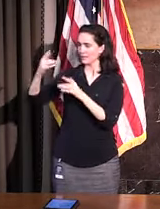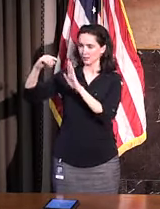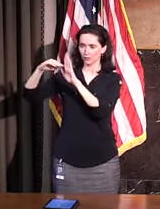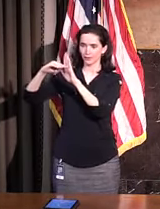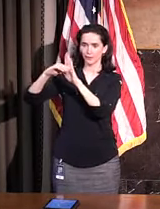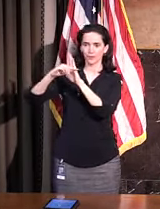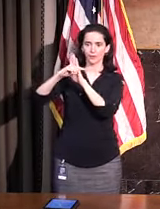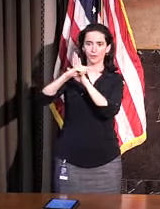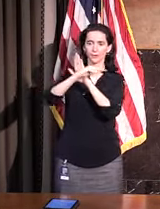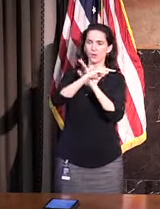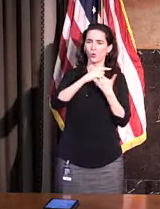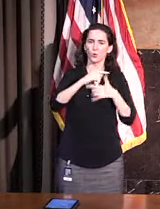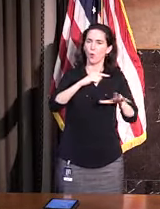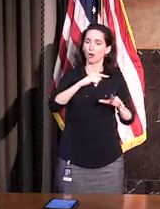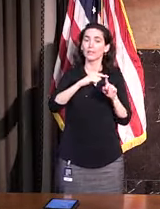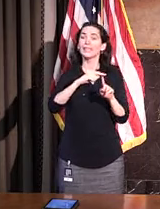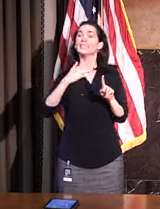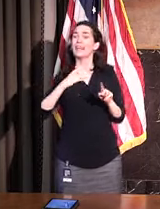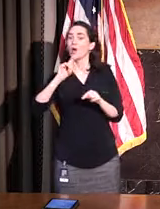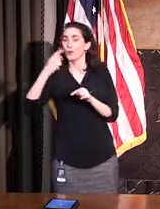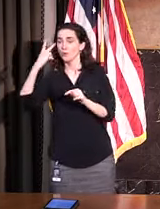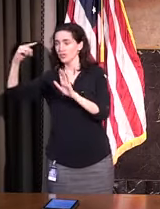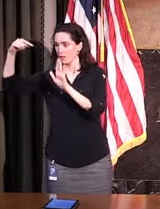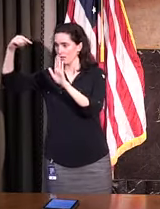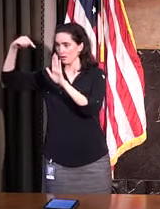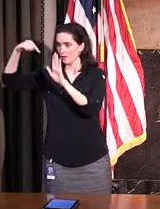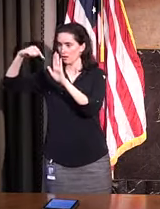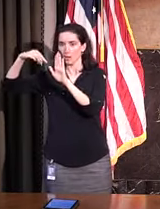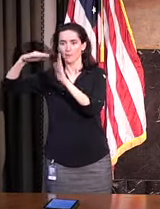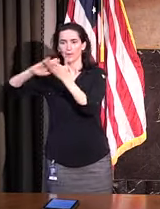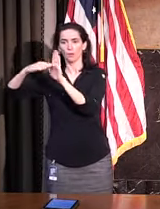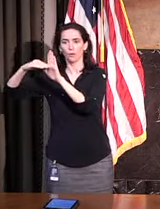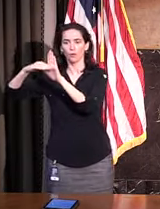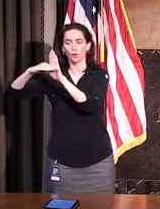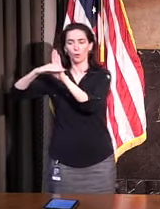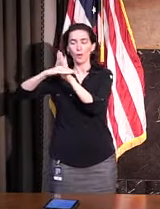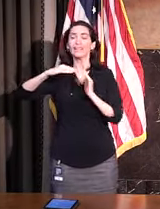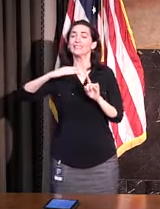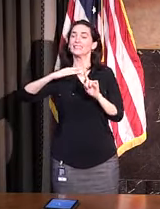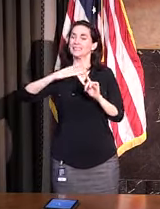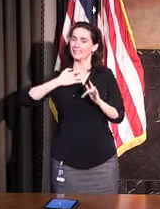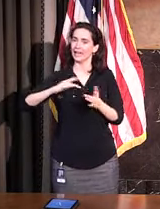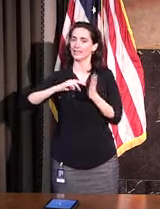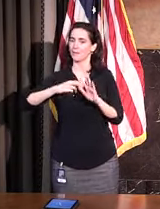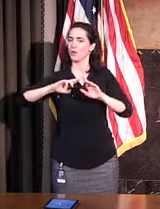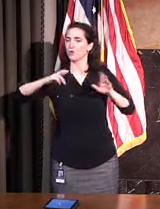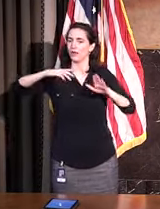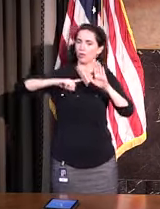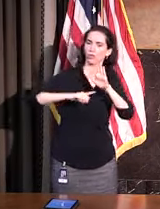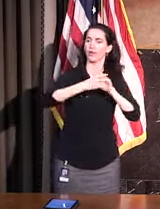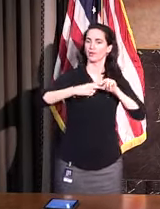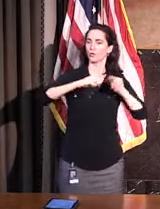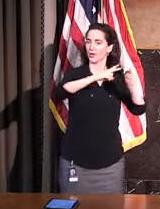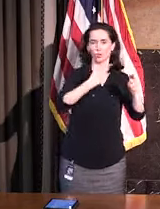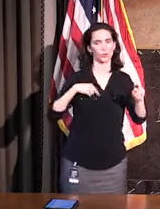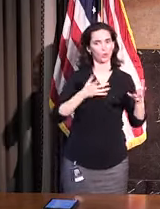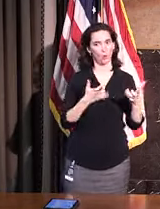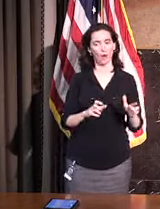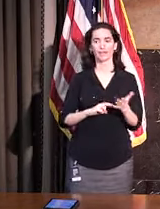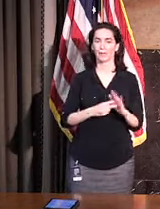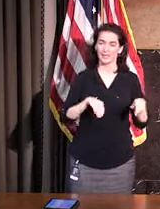people who are more vulnerable. So that's one of the reasons that we're doing this right now as well. And then the last part of this is